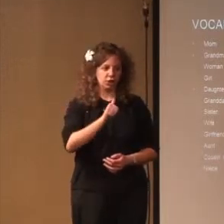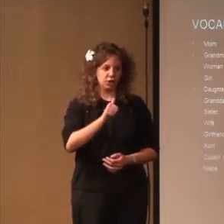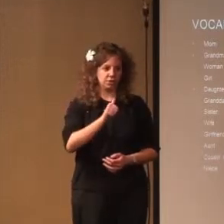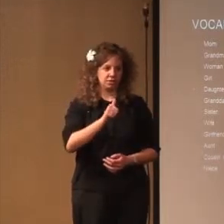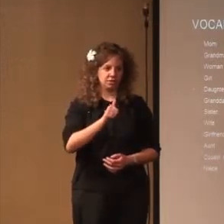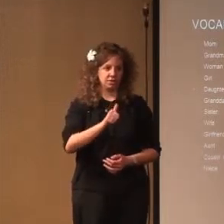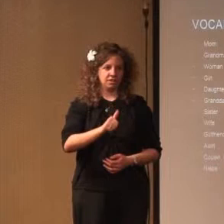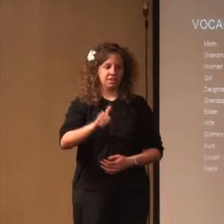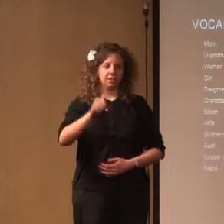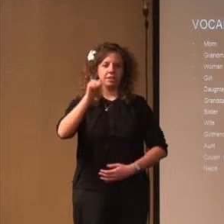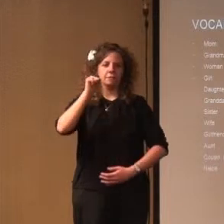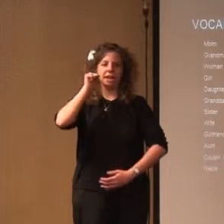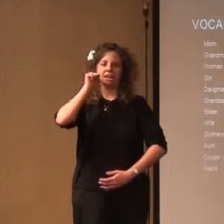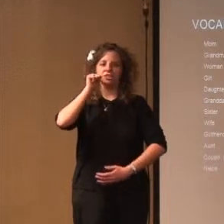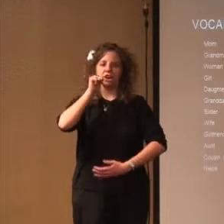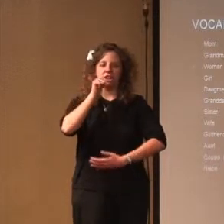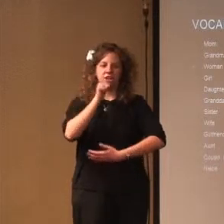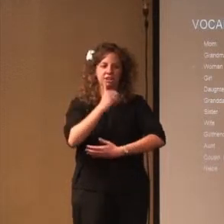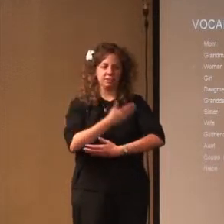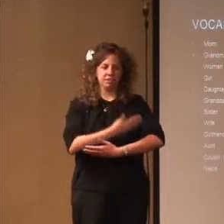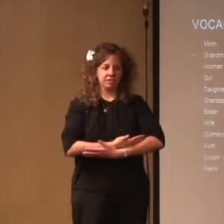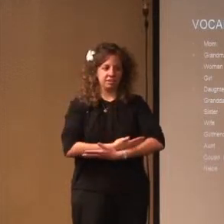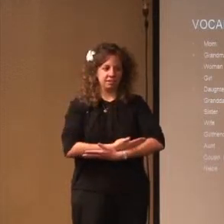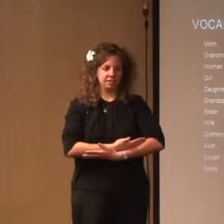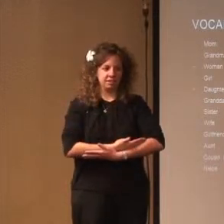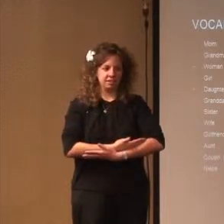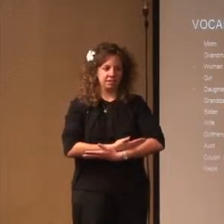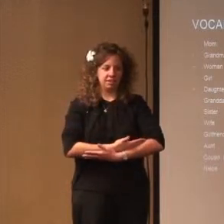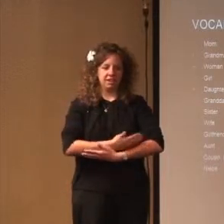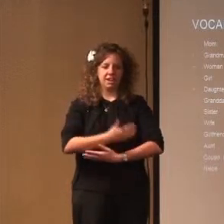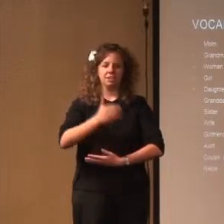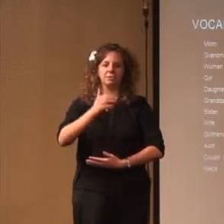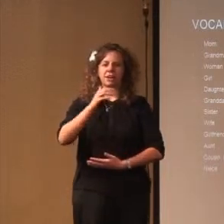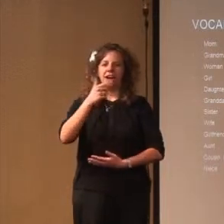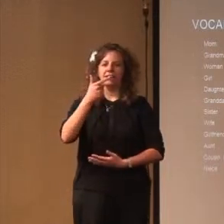girl, and then we had daughter, and then we have